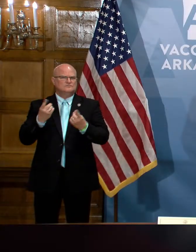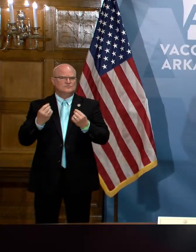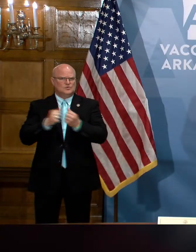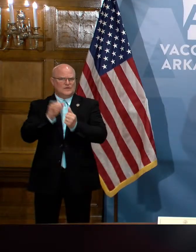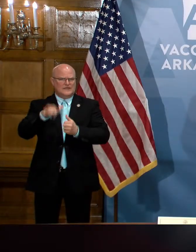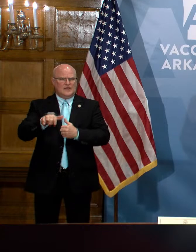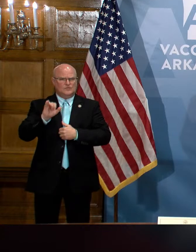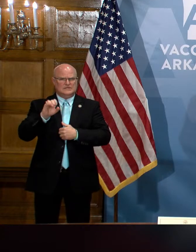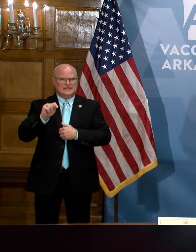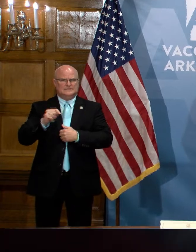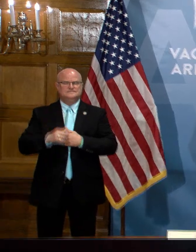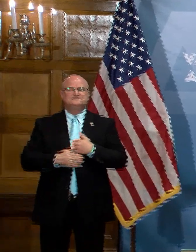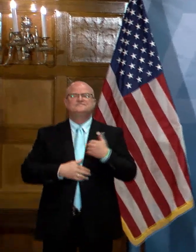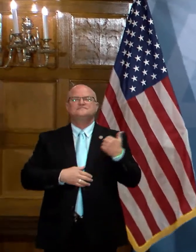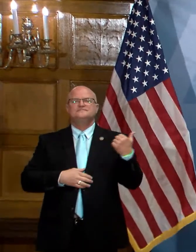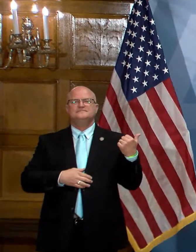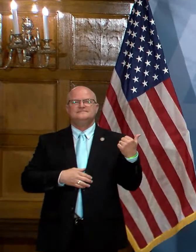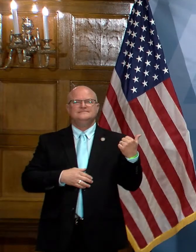one yet?